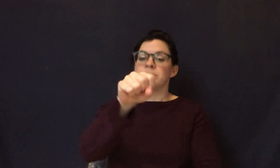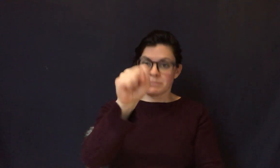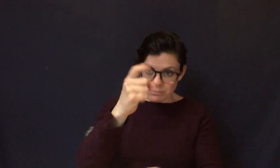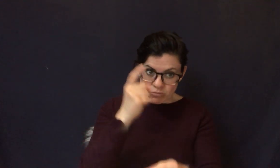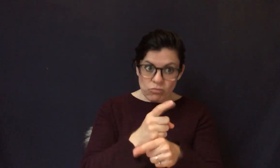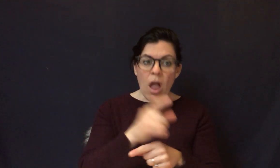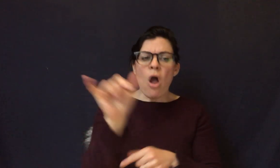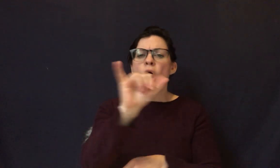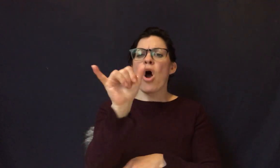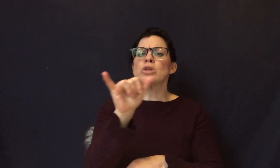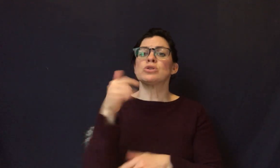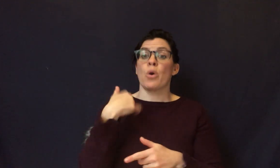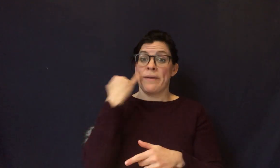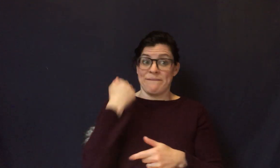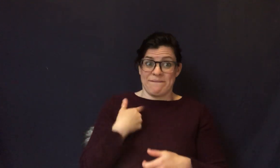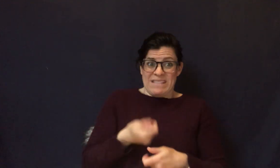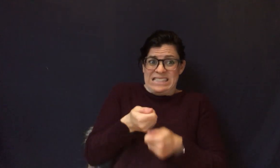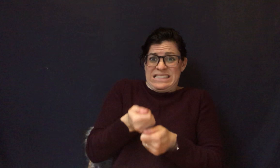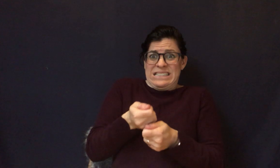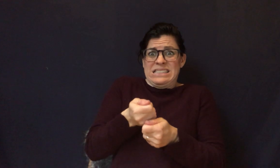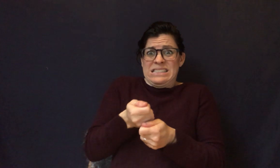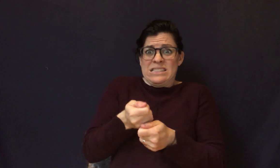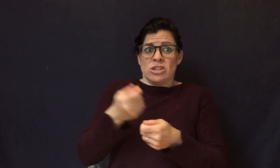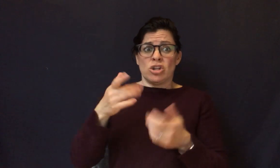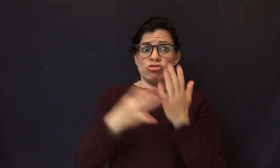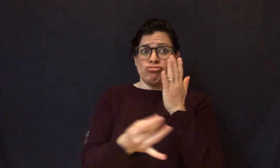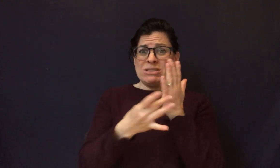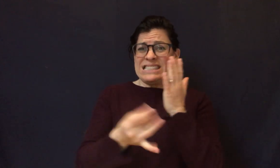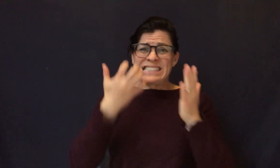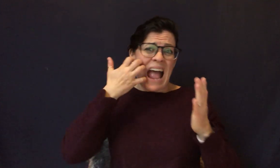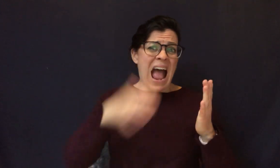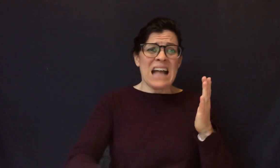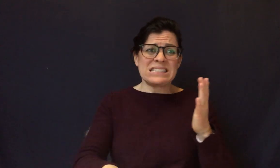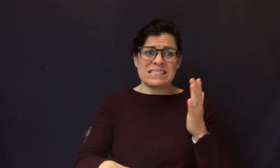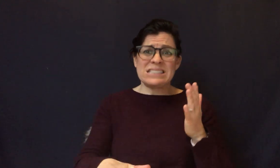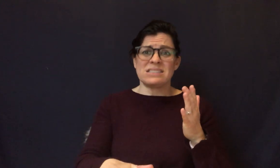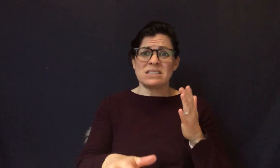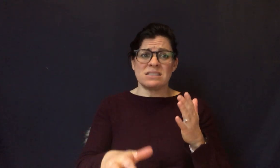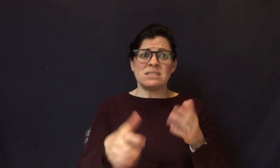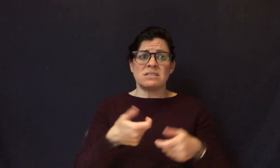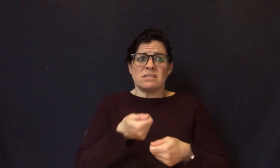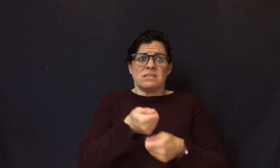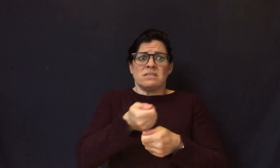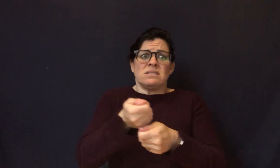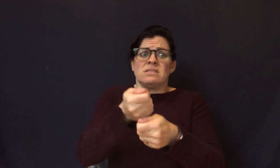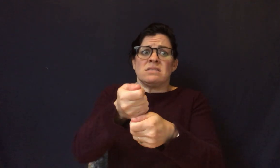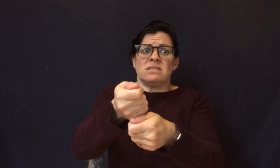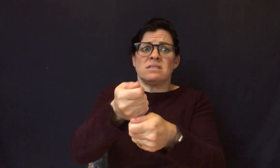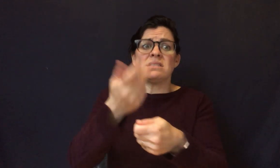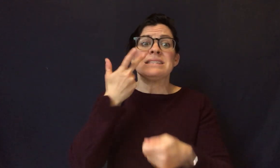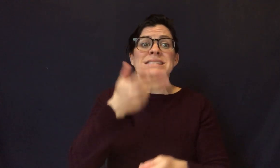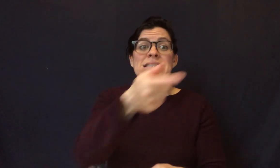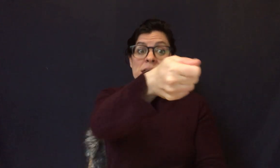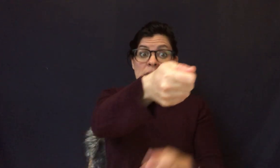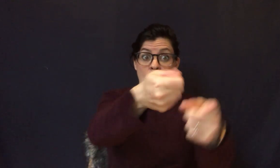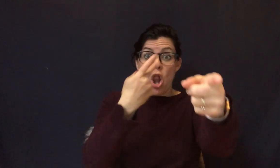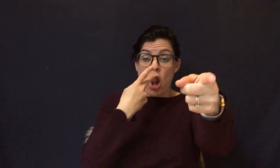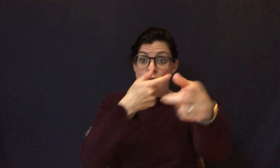Yeah. And if you're carrying that pan, are you going to be carrying? Can everybody see my hand? Yes. Are you carrying it like this,